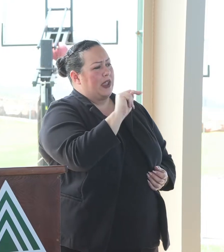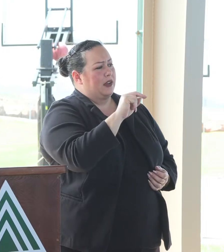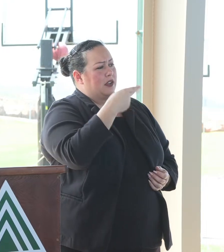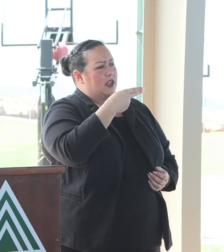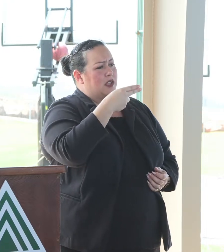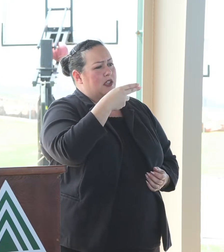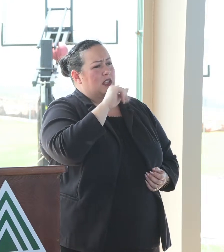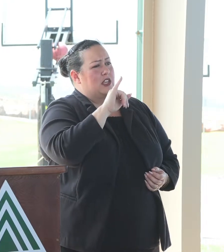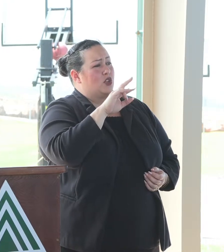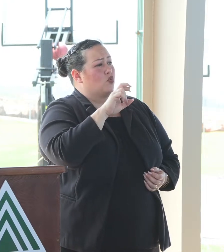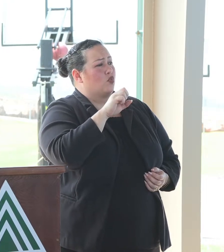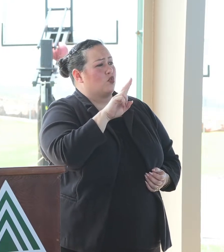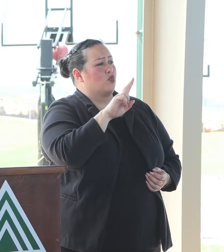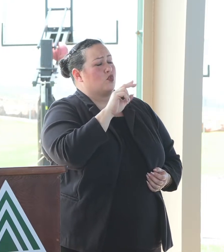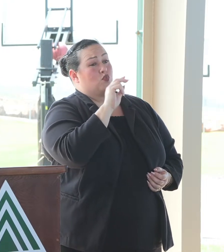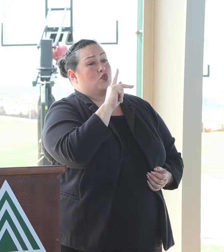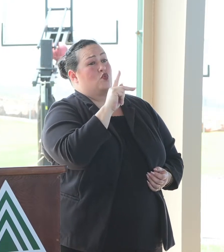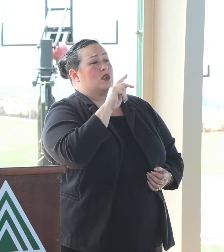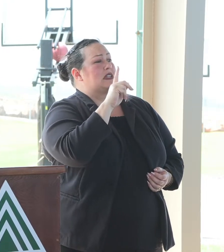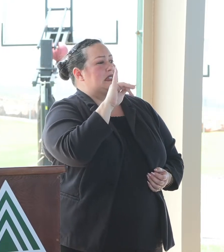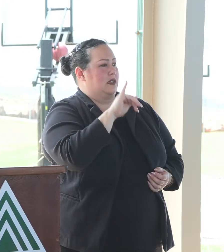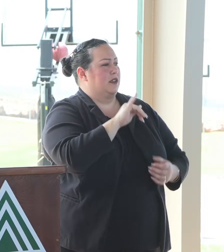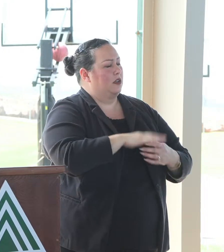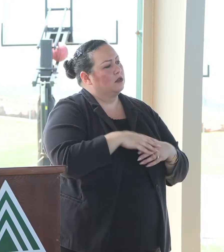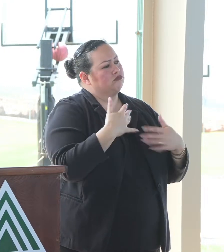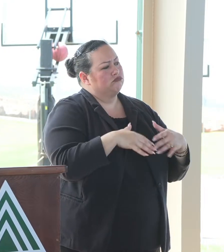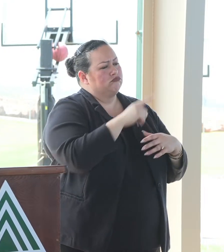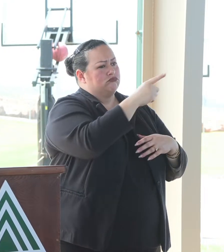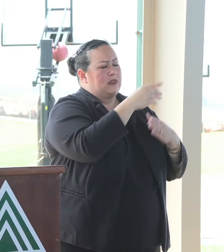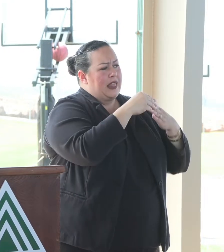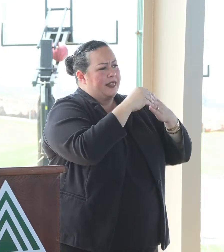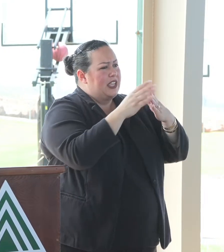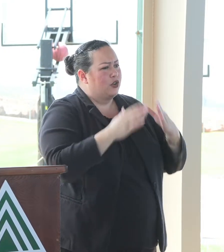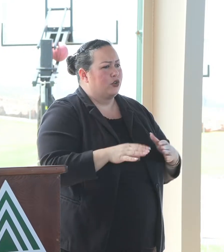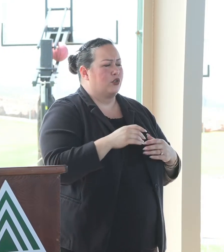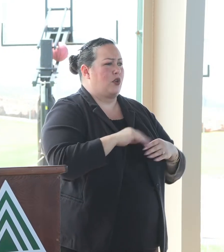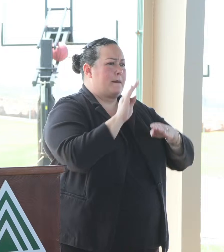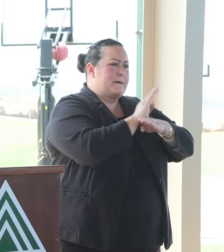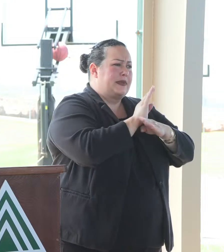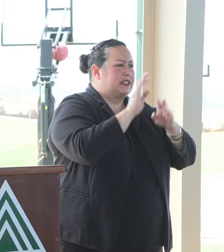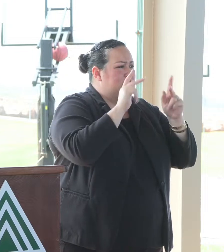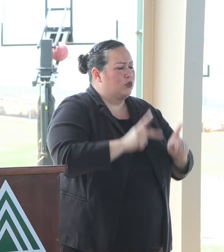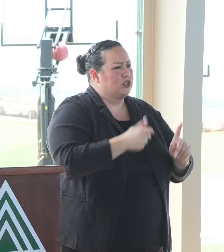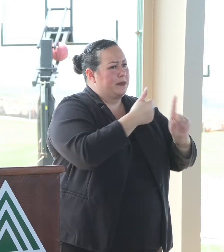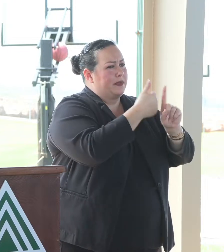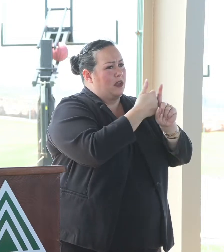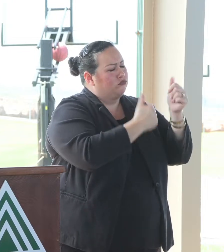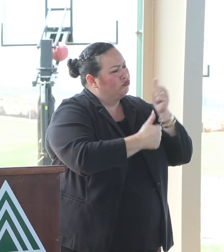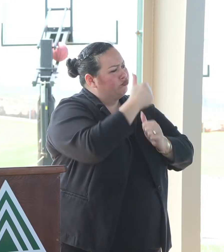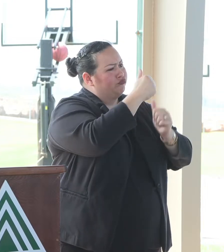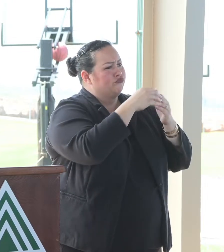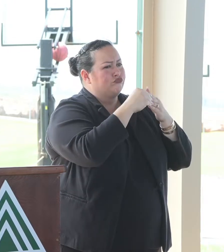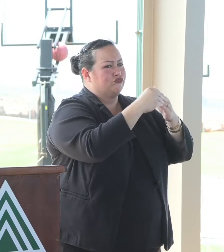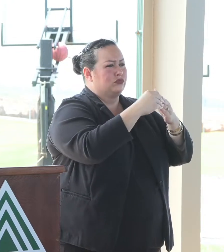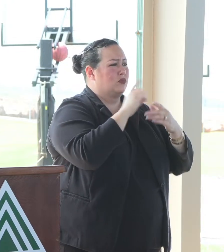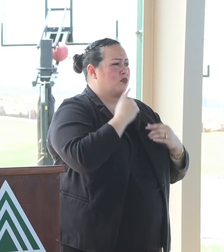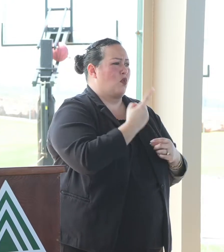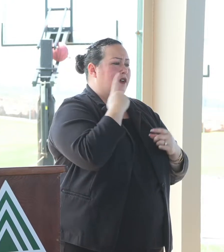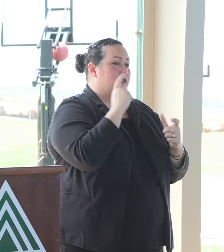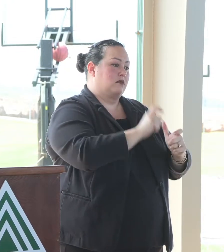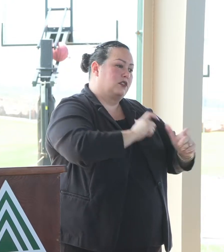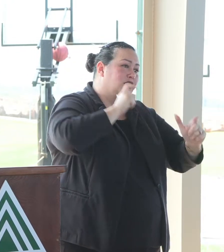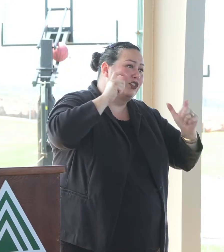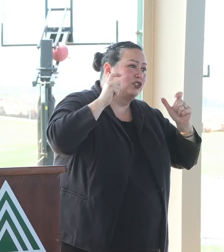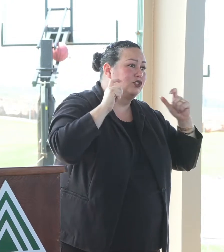leaders and a powerful business person with that mentality, which was probably one of the largest forces to get this school